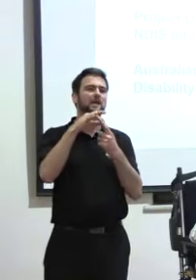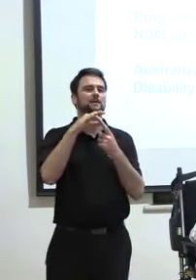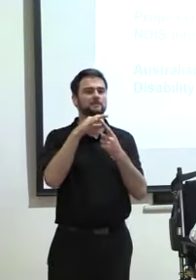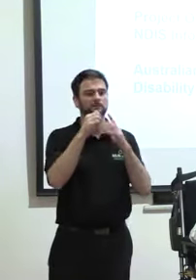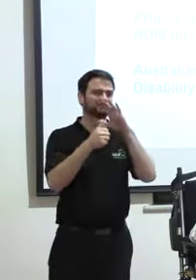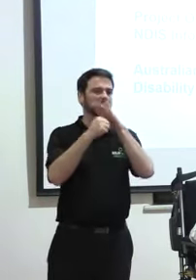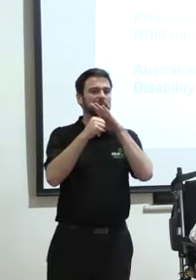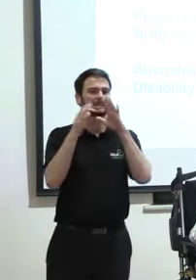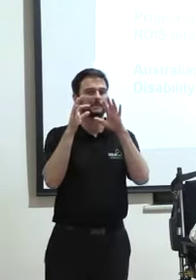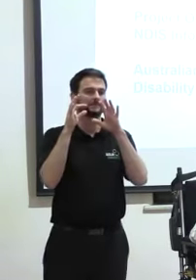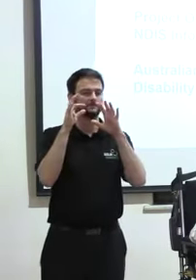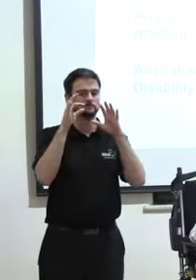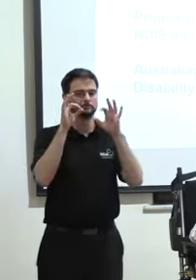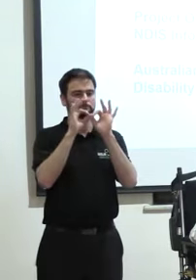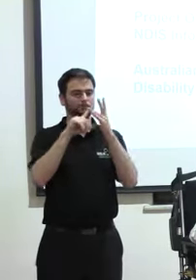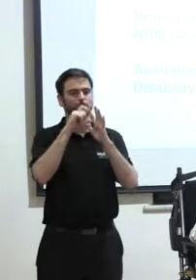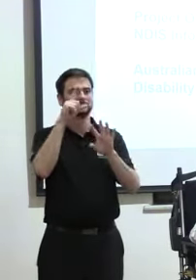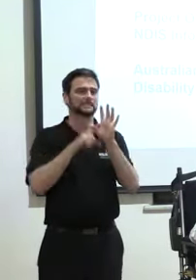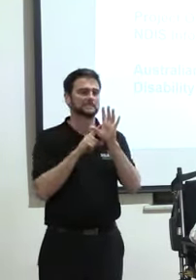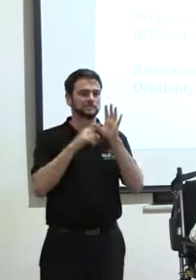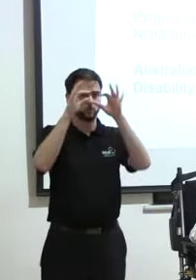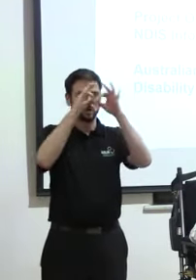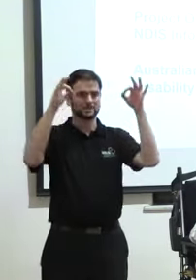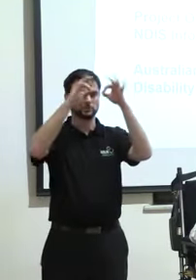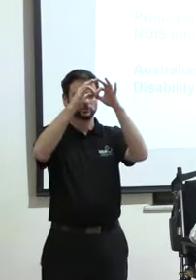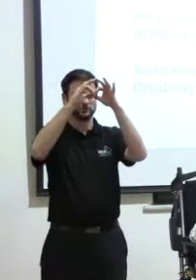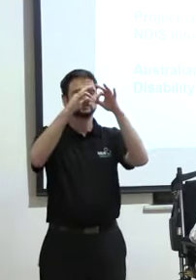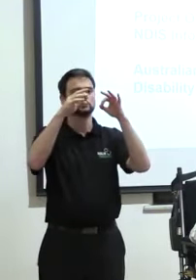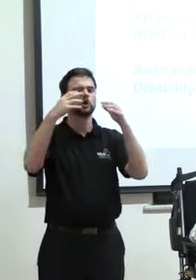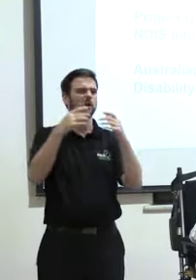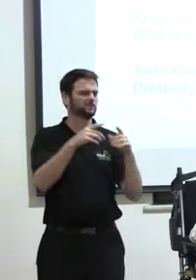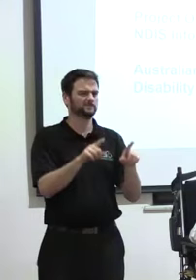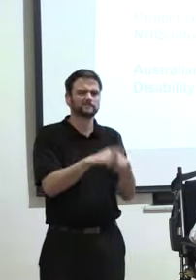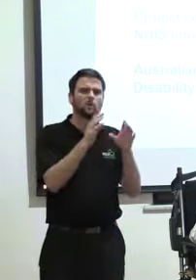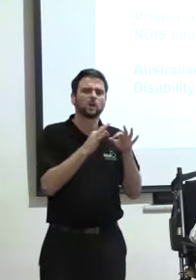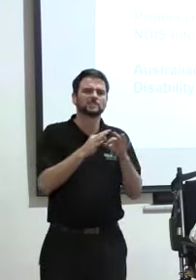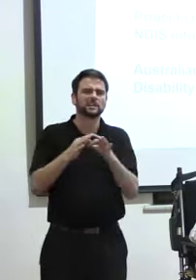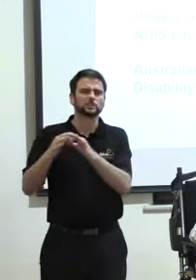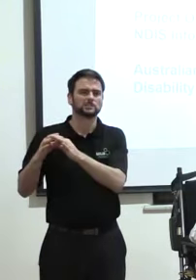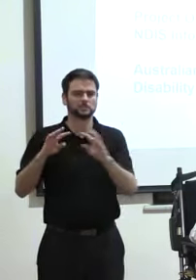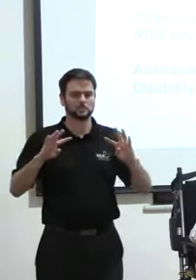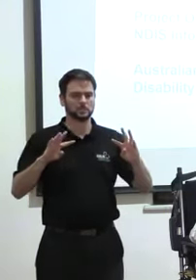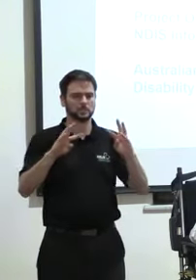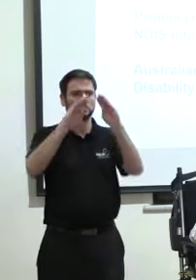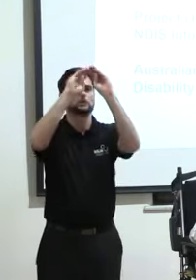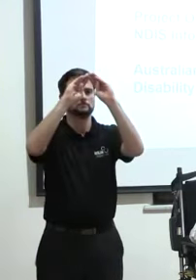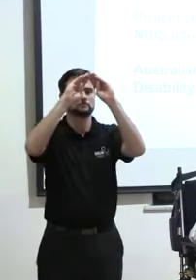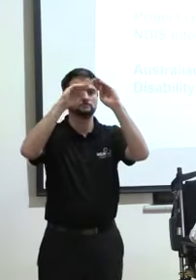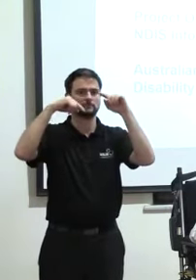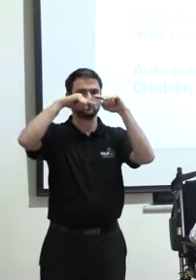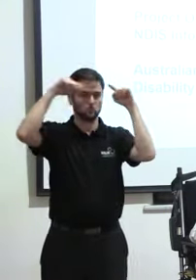of disability organisations in Australia. So we don't take individual members, but our members